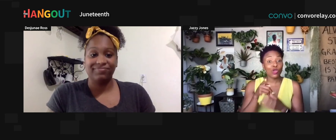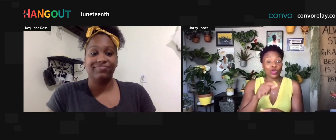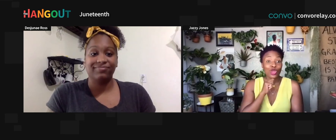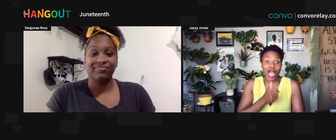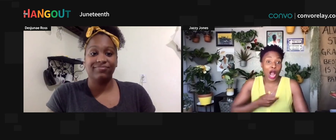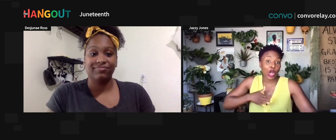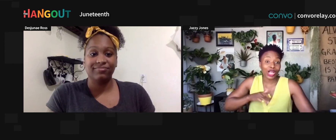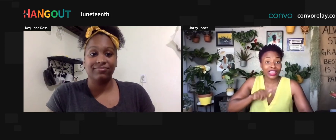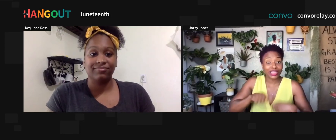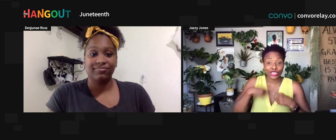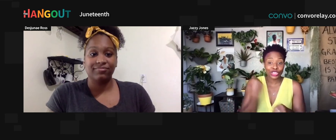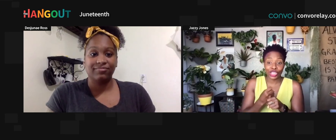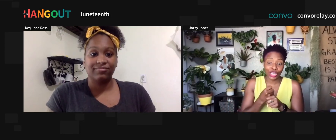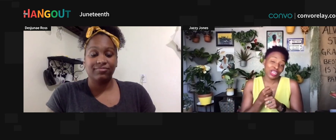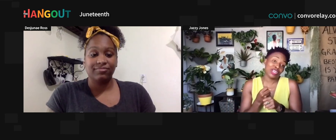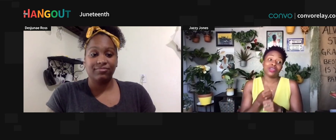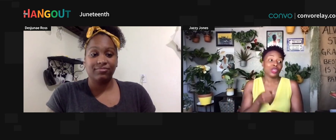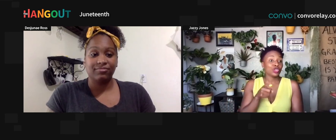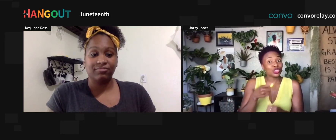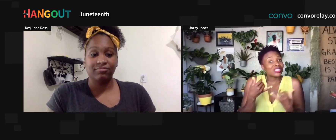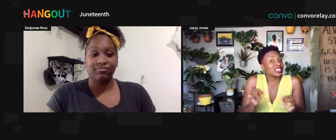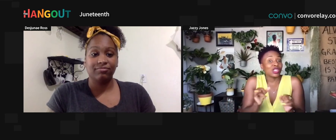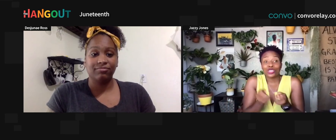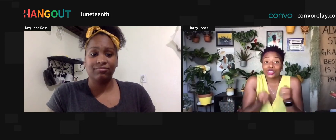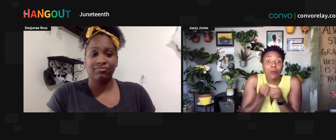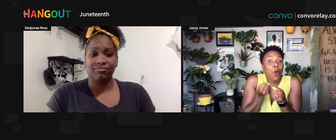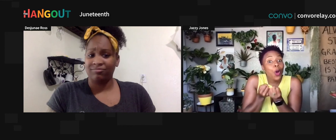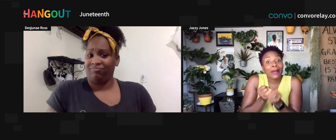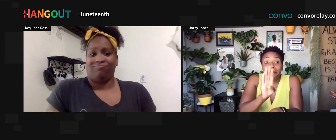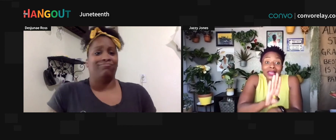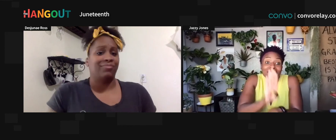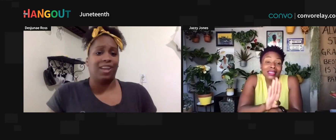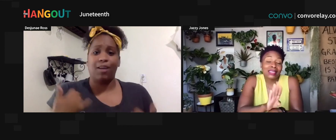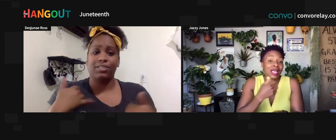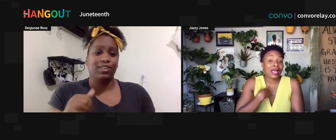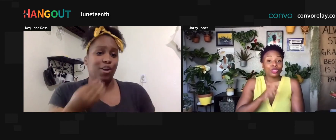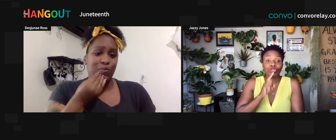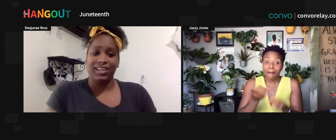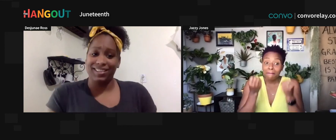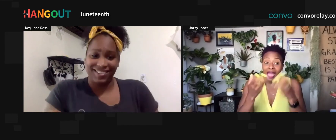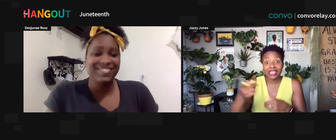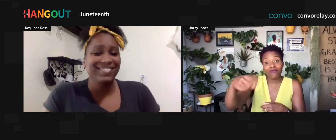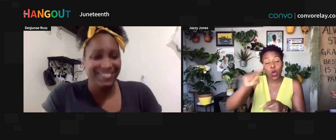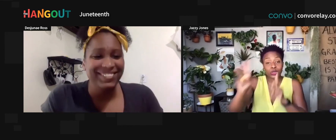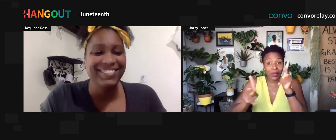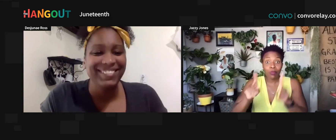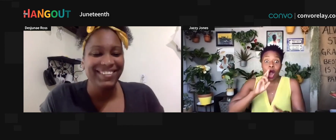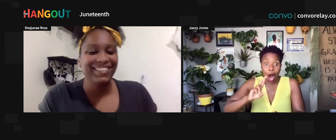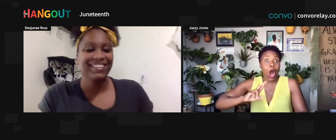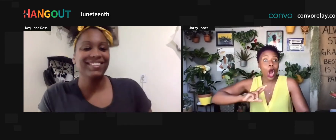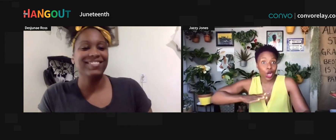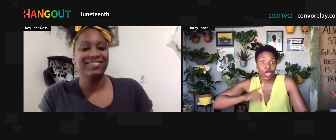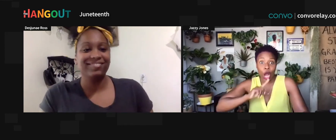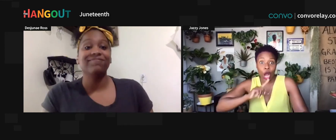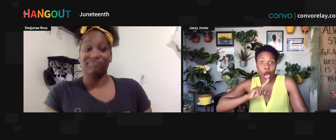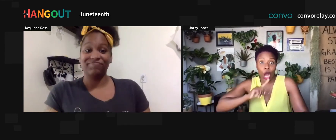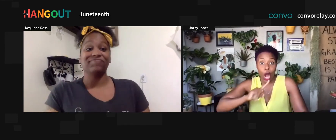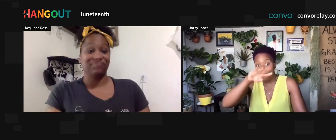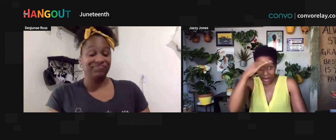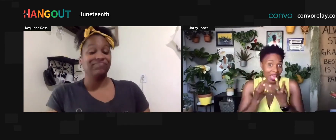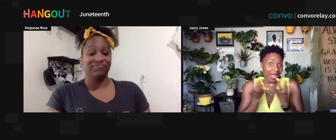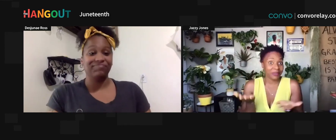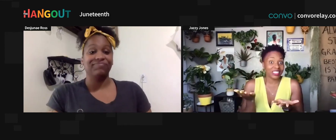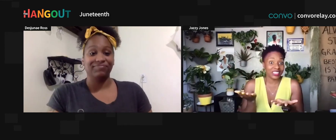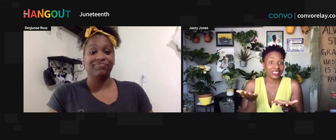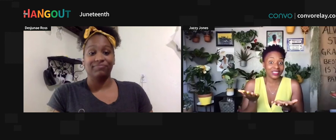we still find our ways to celebrate. Even though there aren't going to be large cookouts this year, you can still support Black-owned